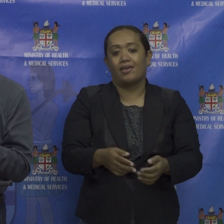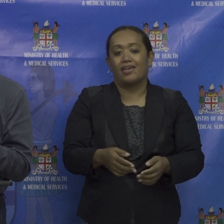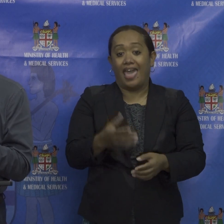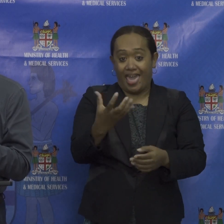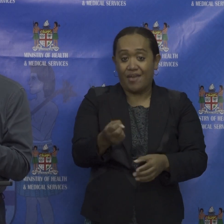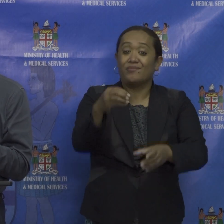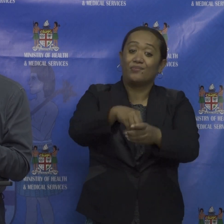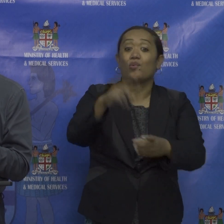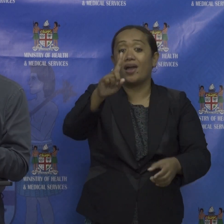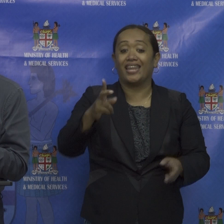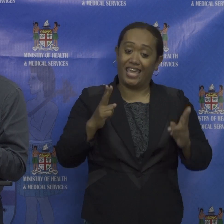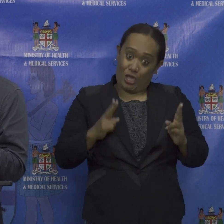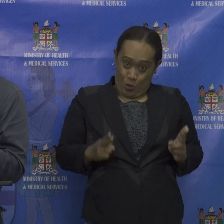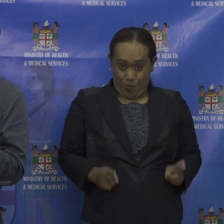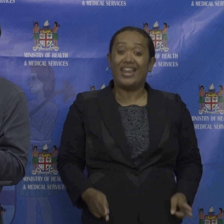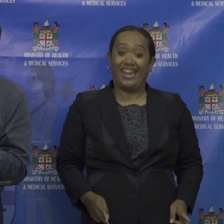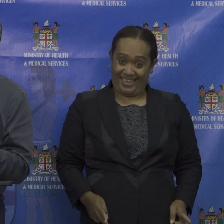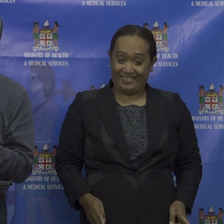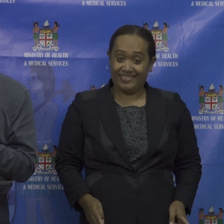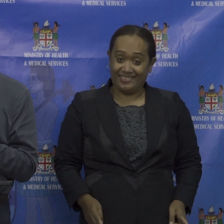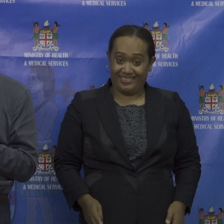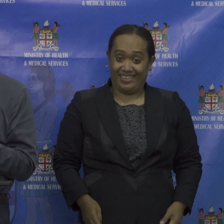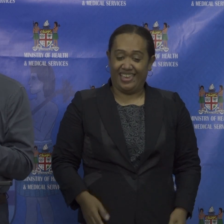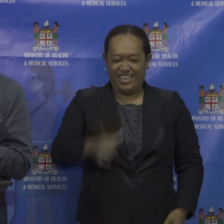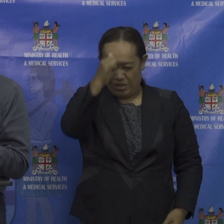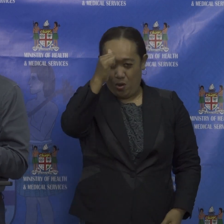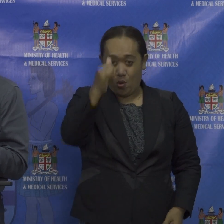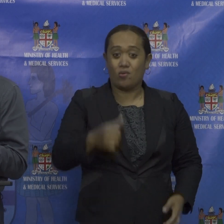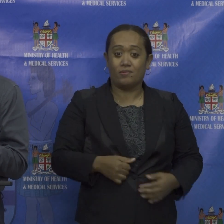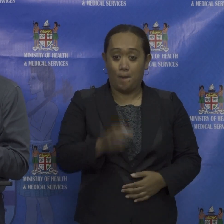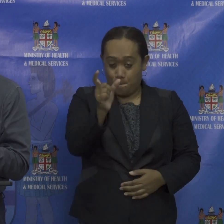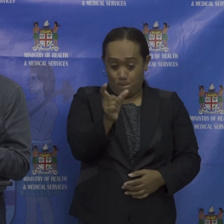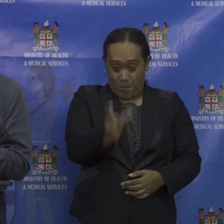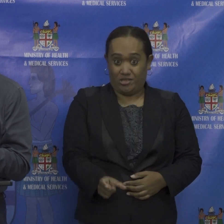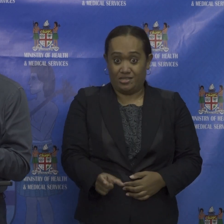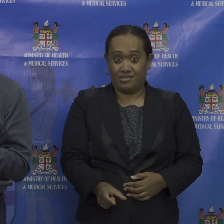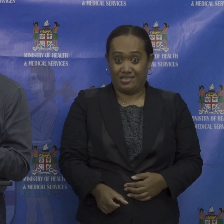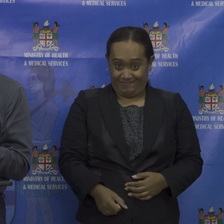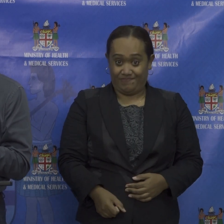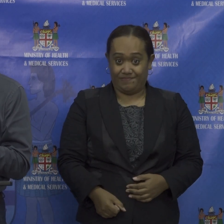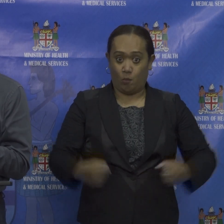beings. The frailty of human nature we can never overestimate.